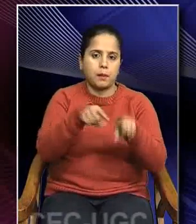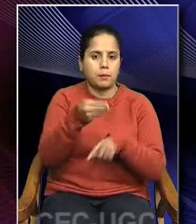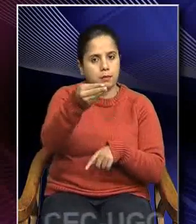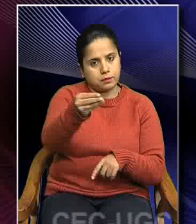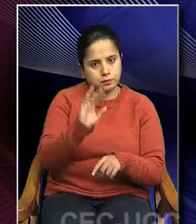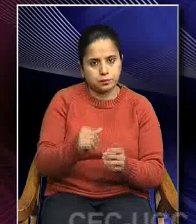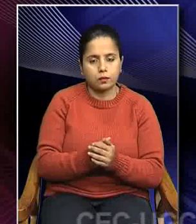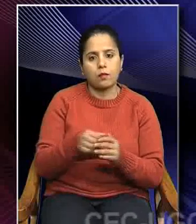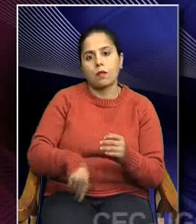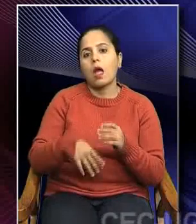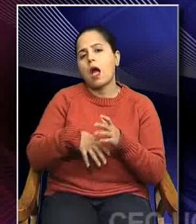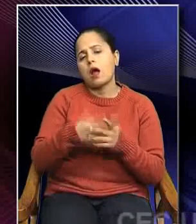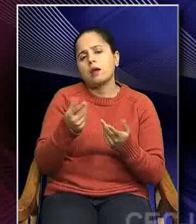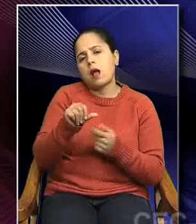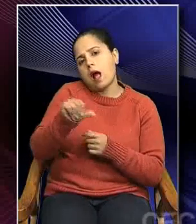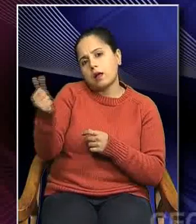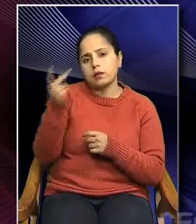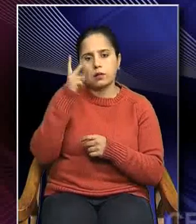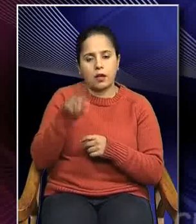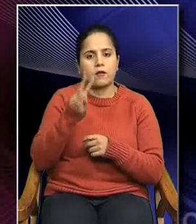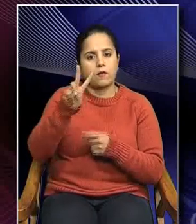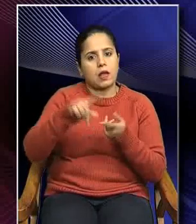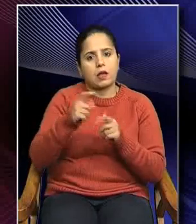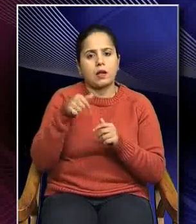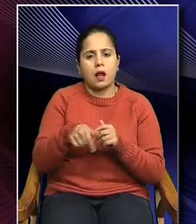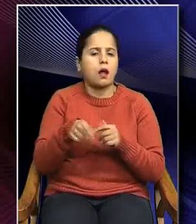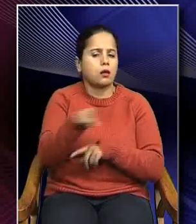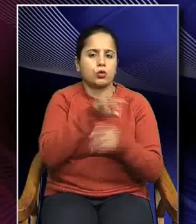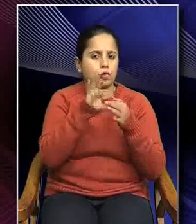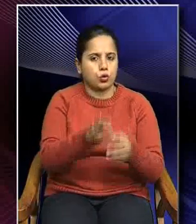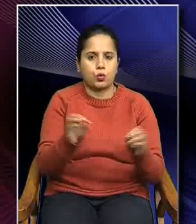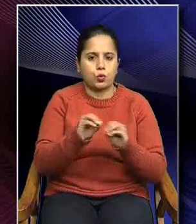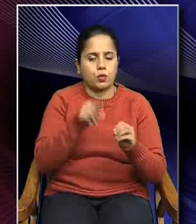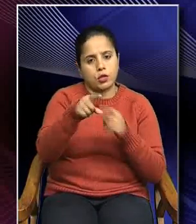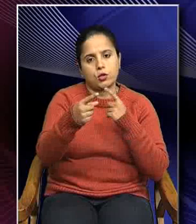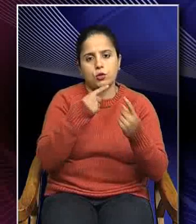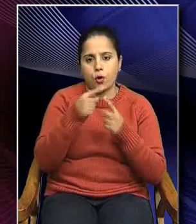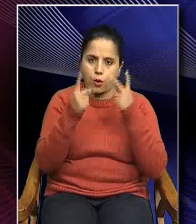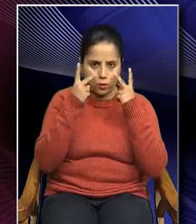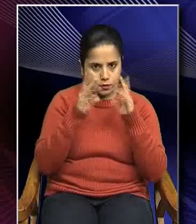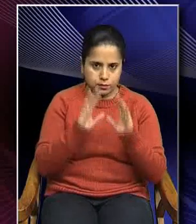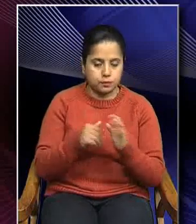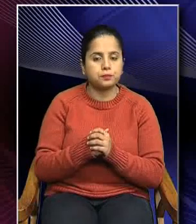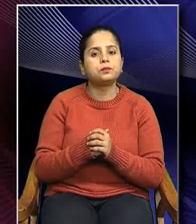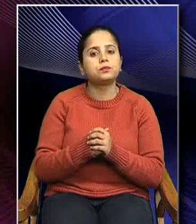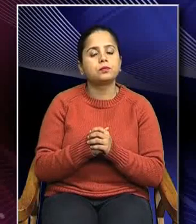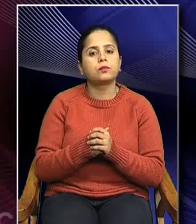is outside this Vedic discourse that we would be talking about, just